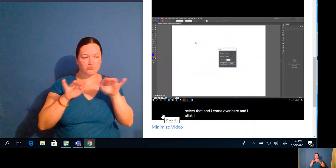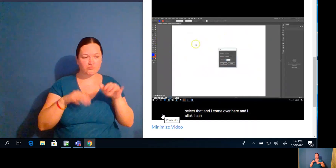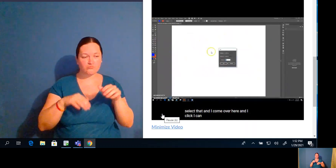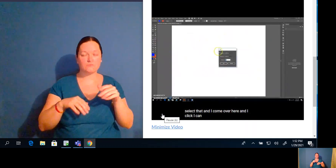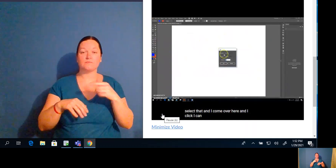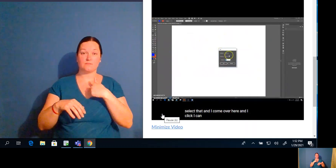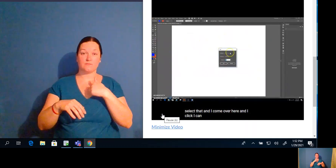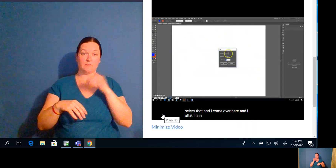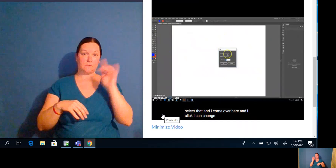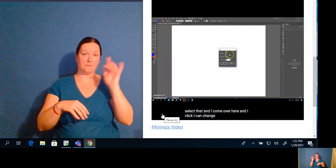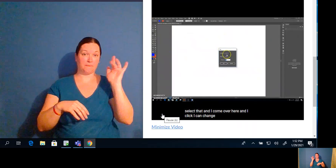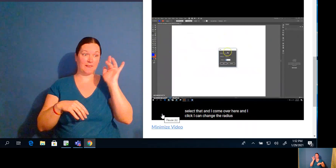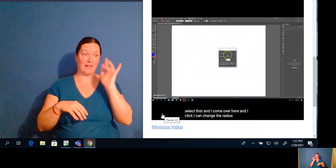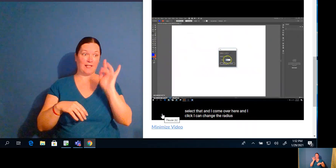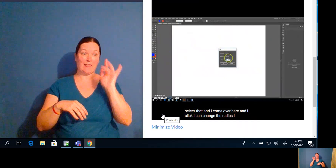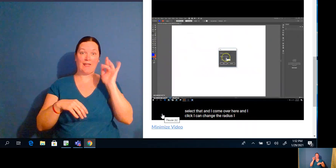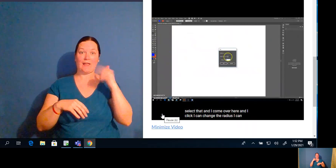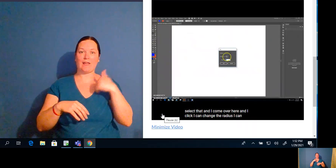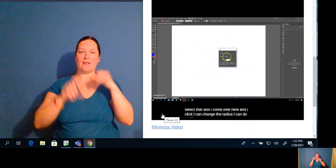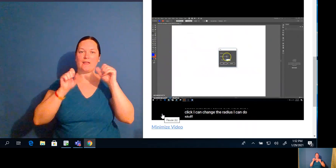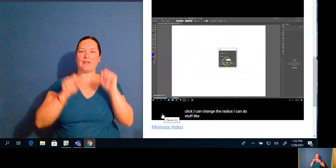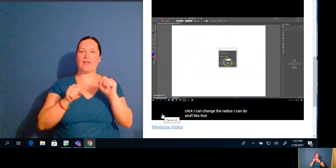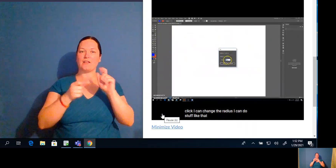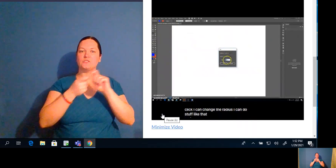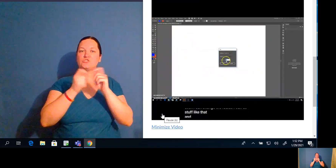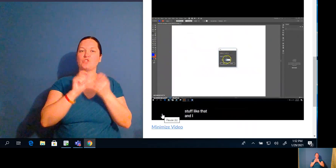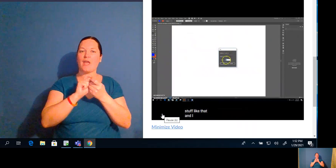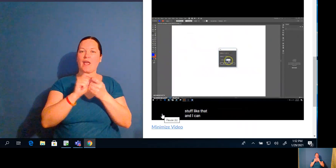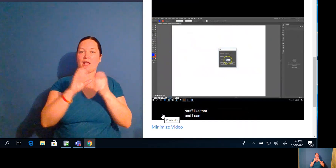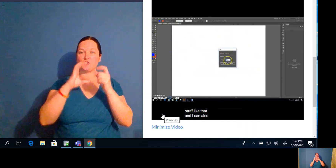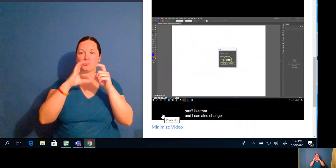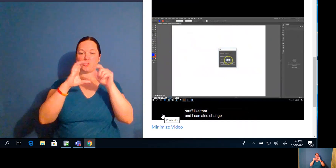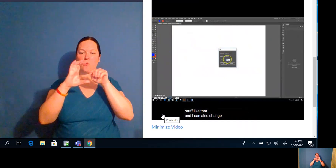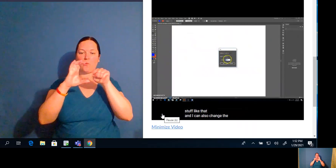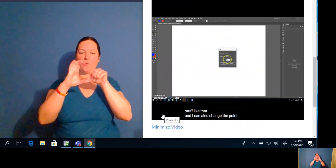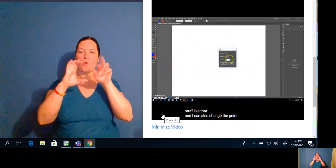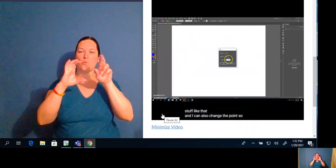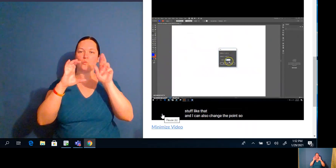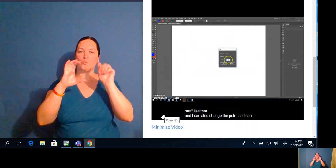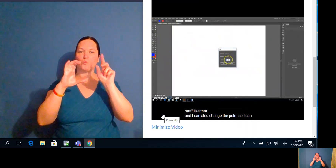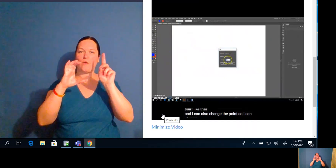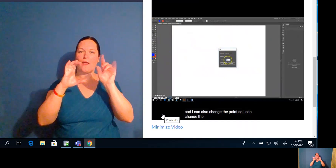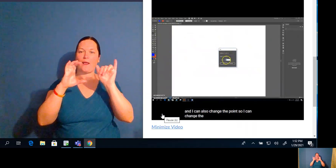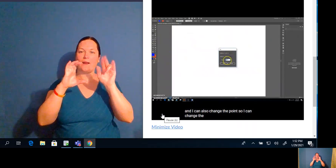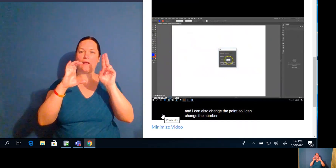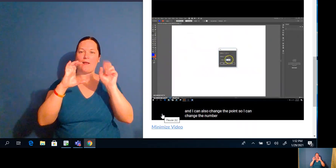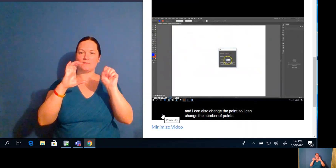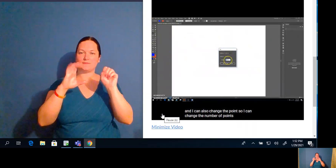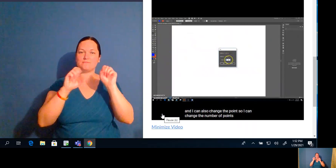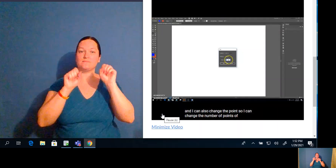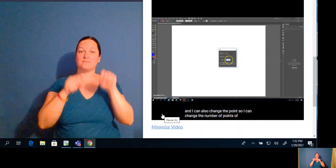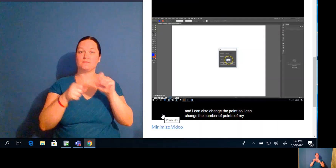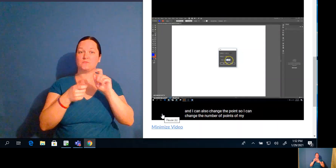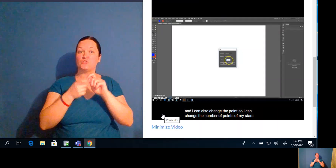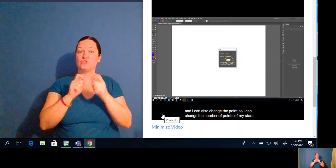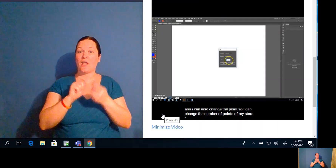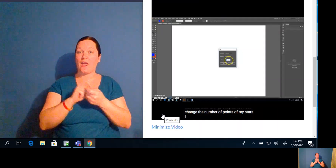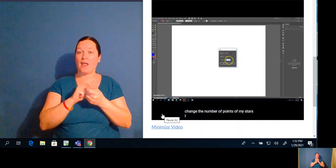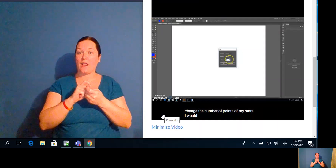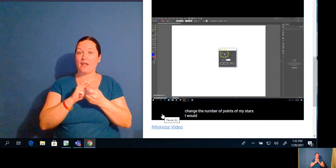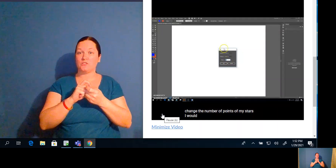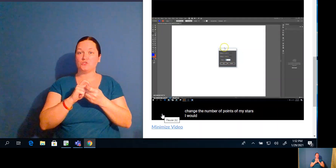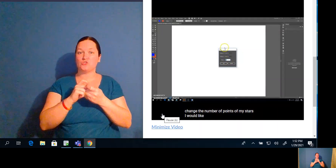click, I can change the radius, I can do stuff like that, and I can also change the points. So I can change the number of points of